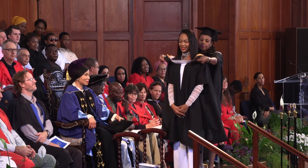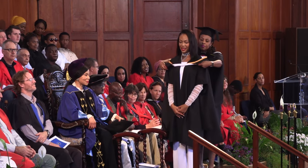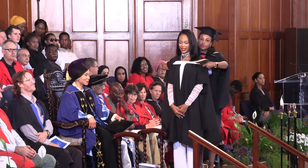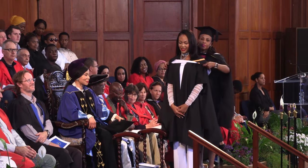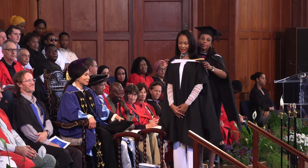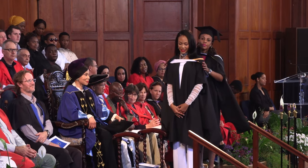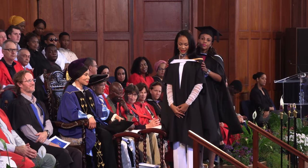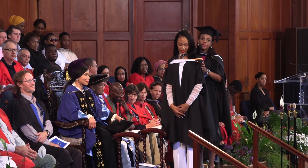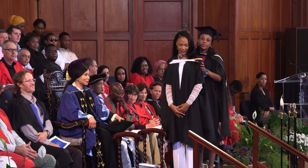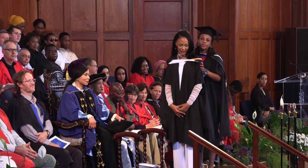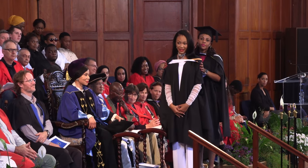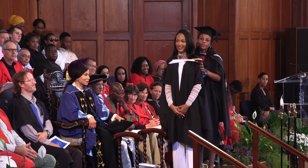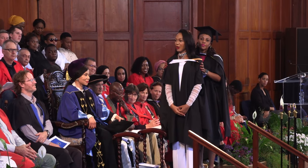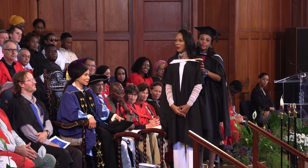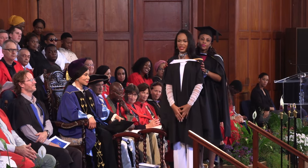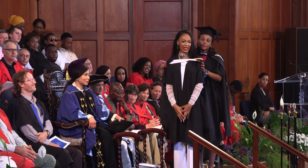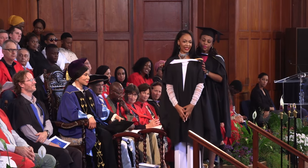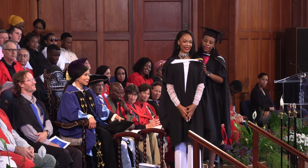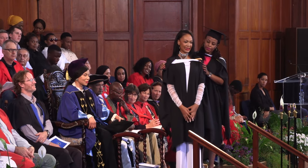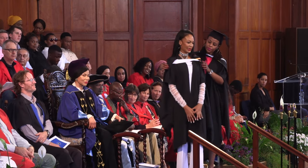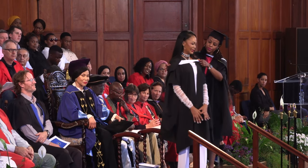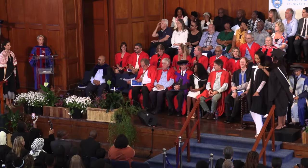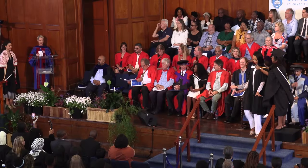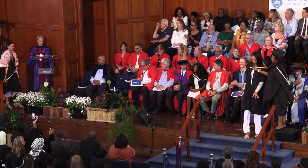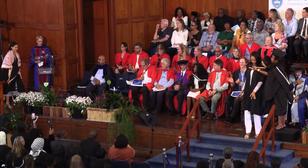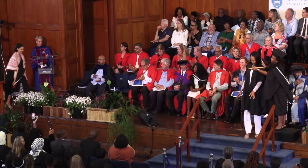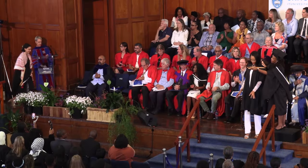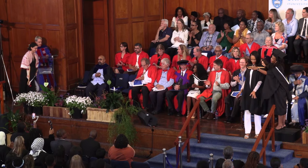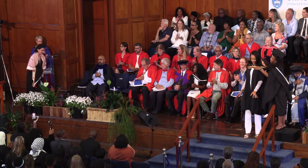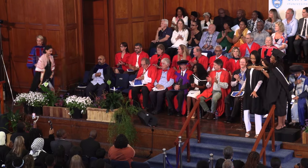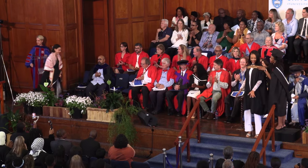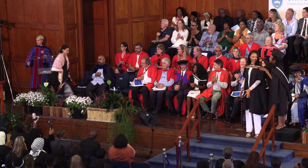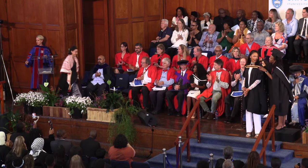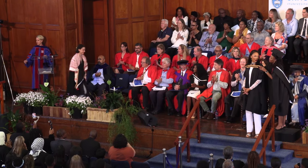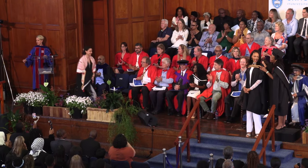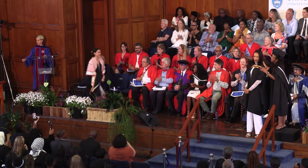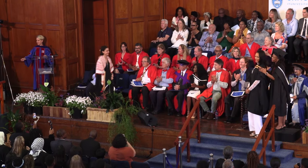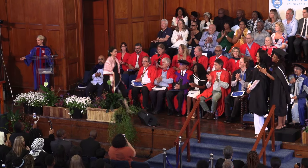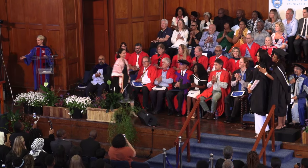For the degree of Bachelor of Laws, cum laude, Lula Rachel Grant.